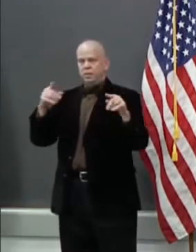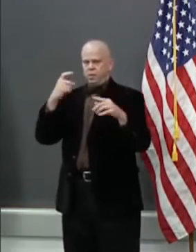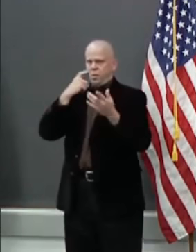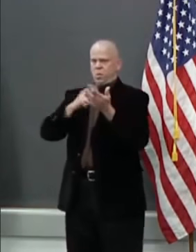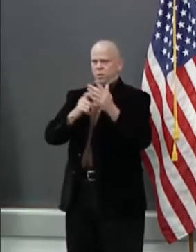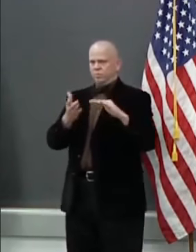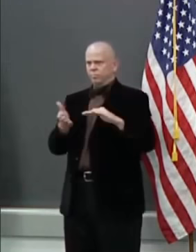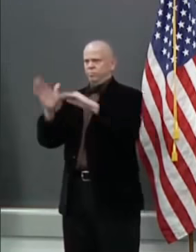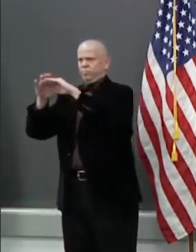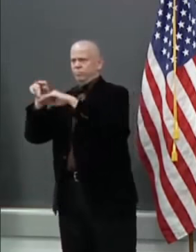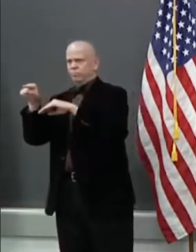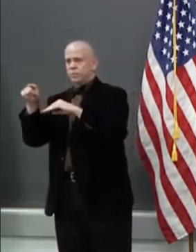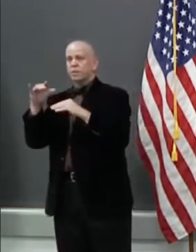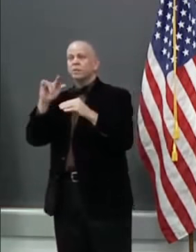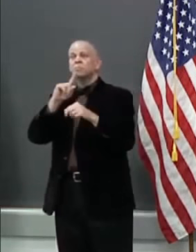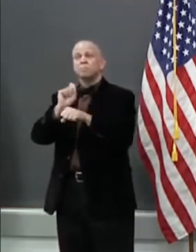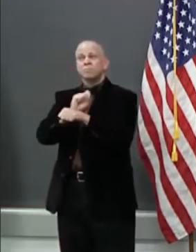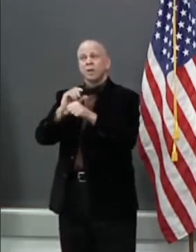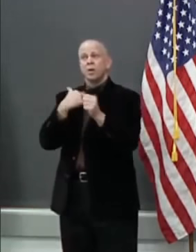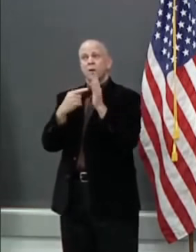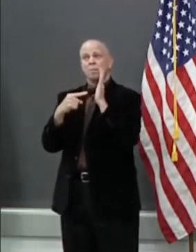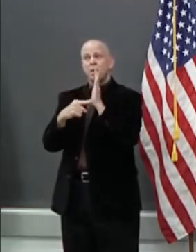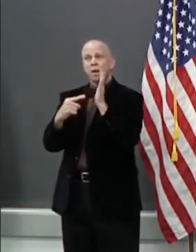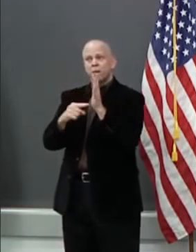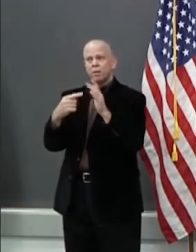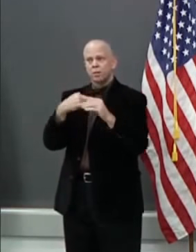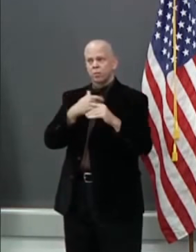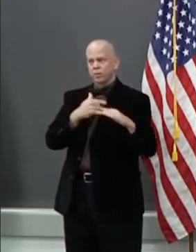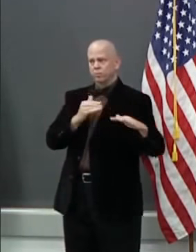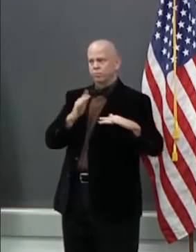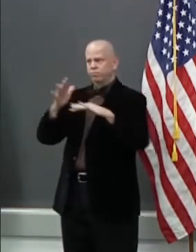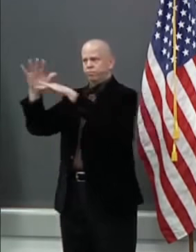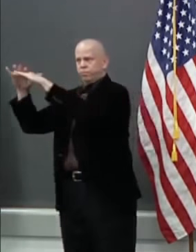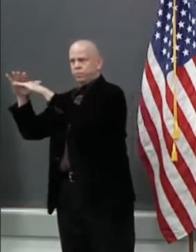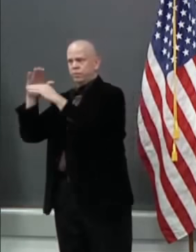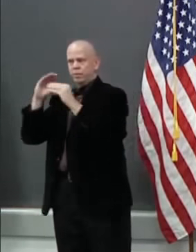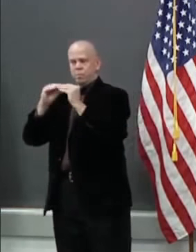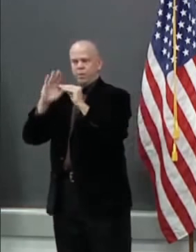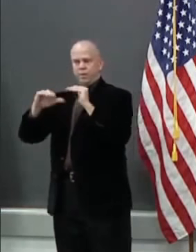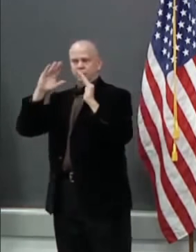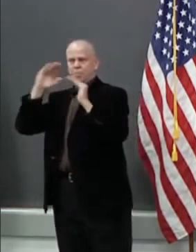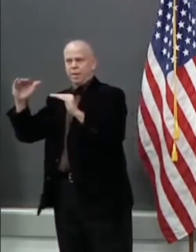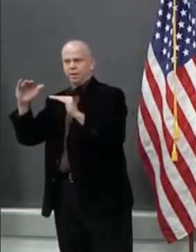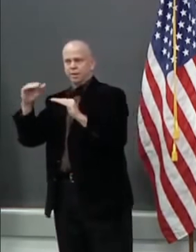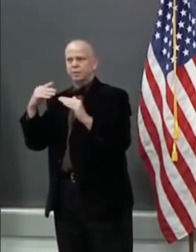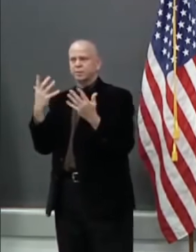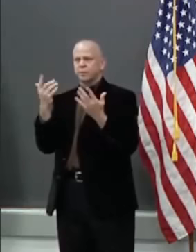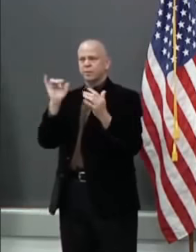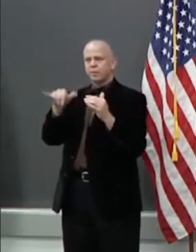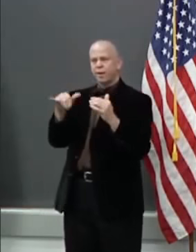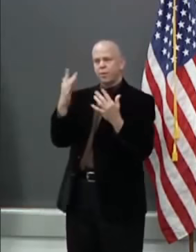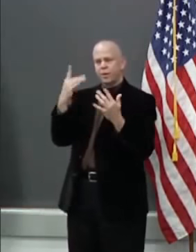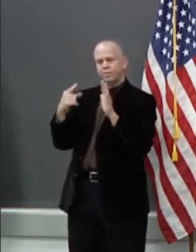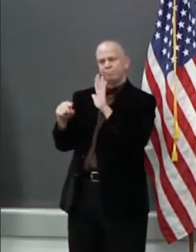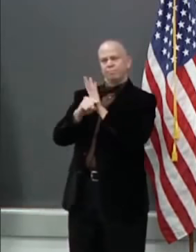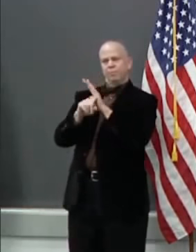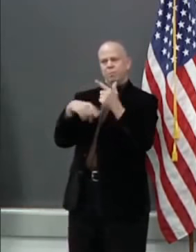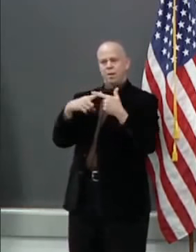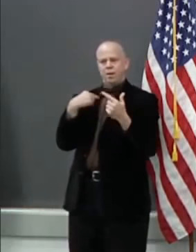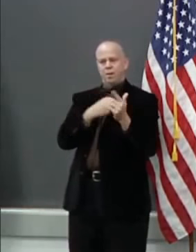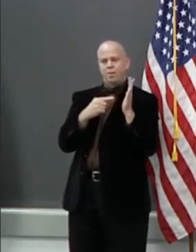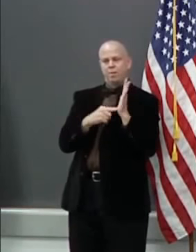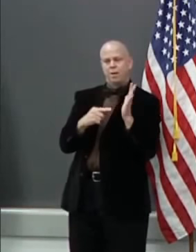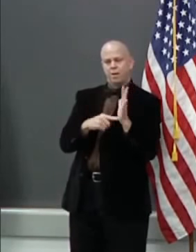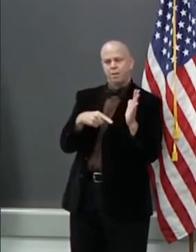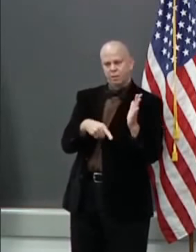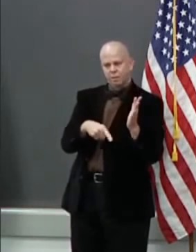risen higher than the model showed, and as you pointed out, that's a limitation to our model. We use this model to help predict cases and